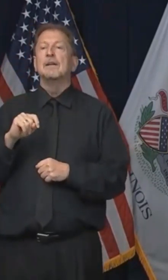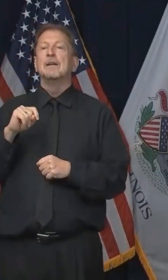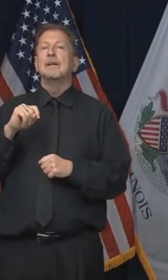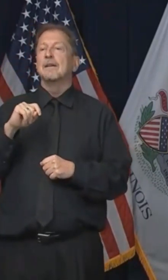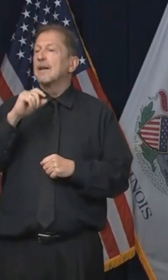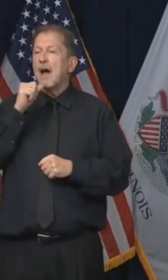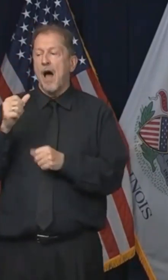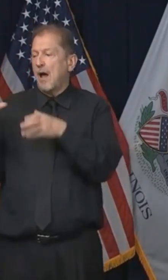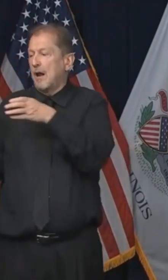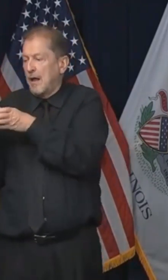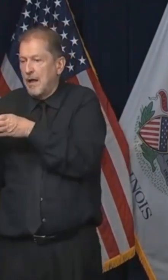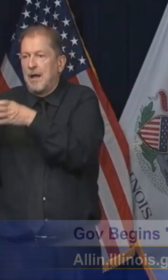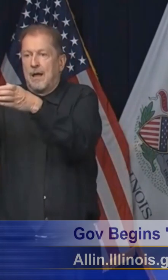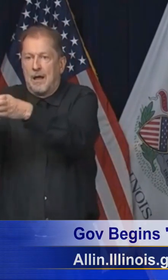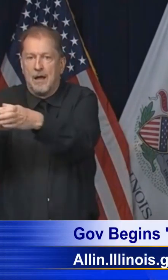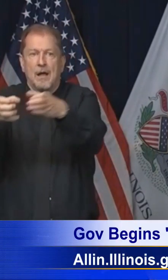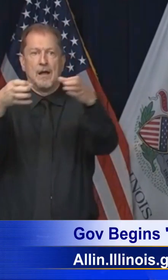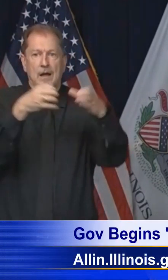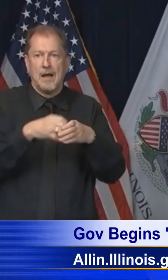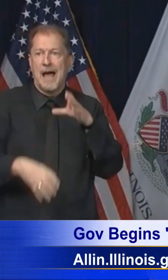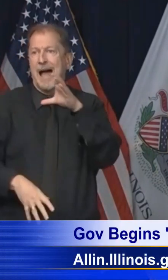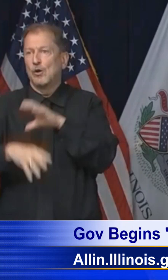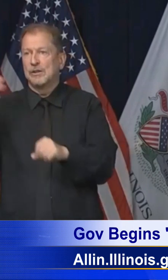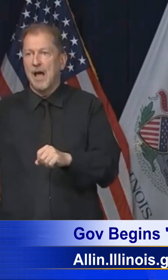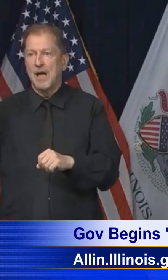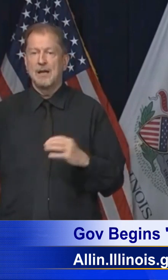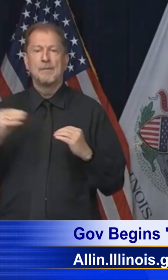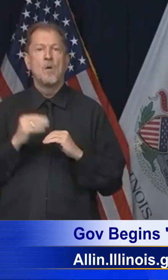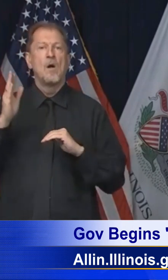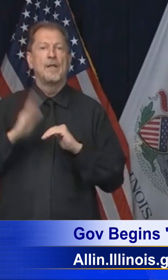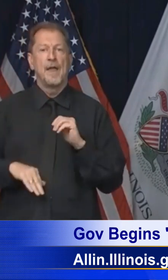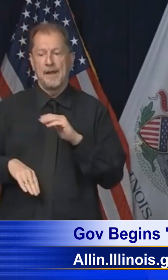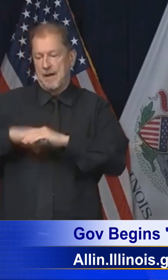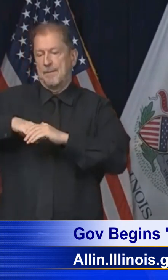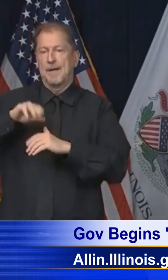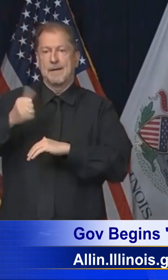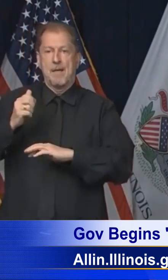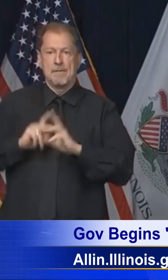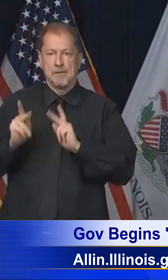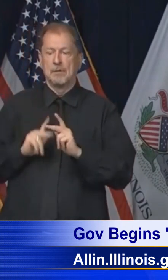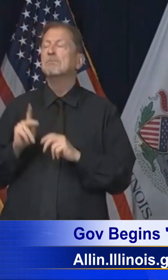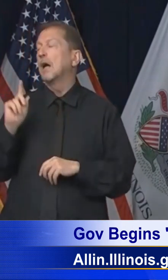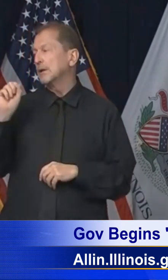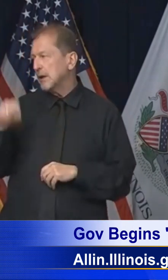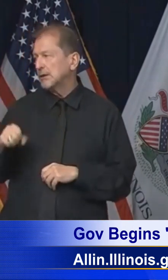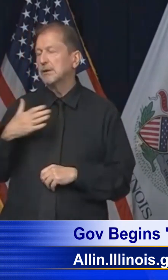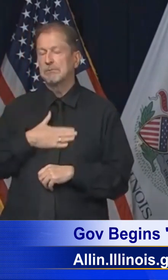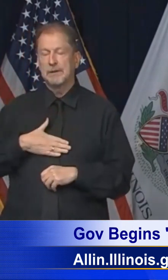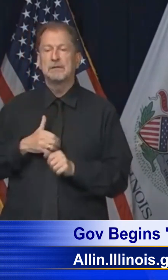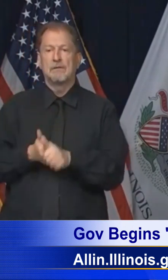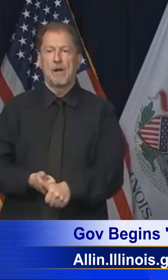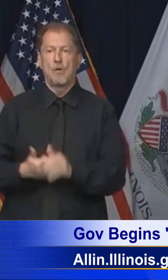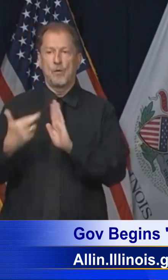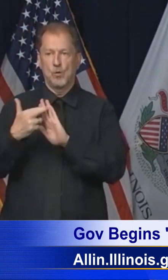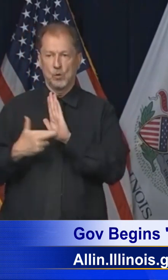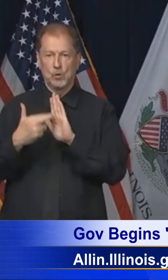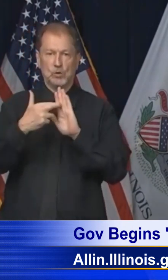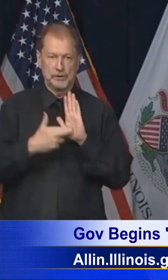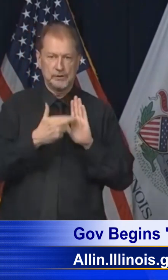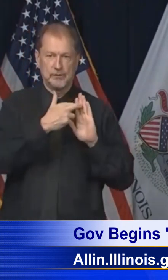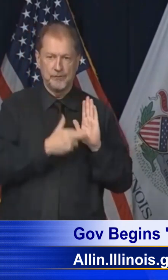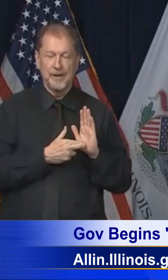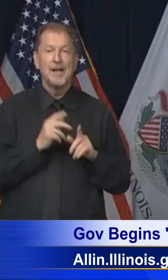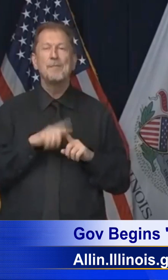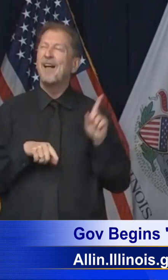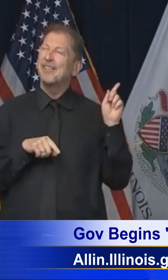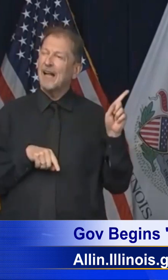not congregate in groups of 10 or more outside? Yes, I want people to follow the rules. And so, having said that, this is a